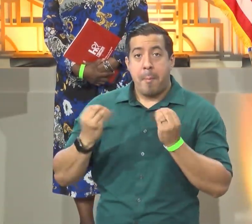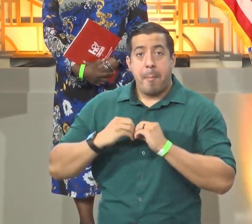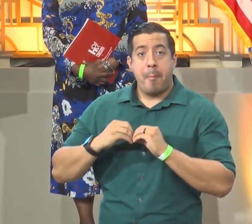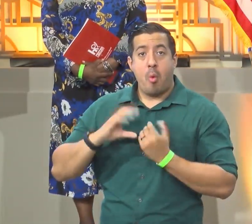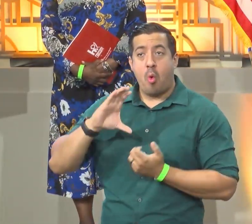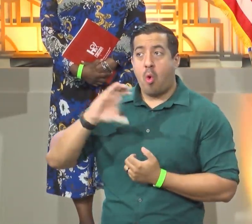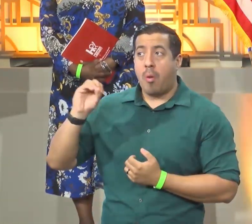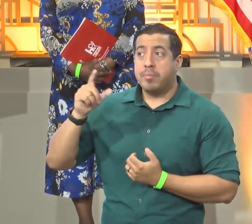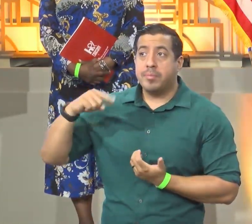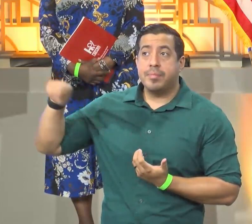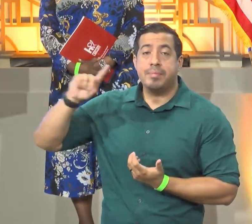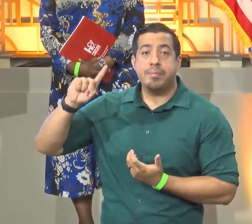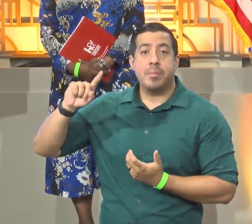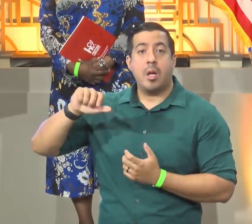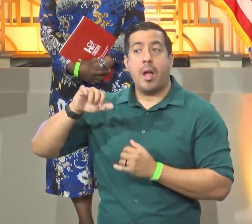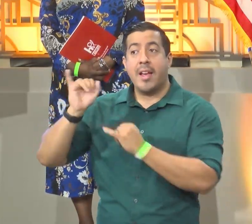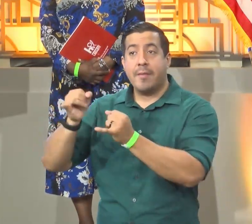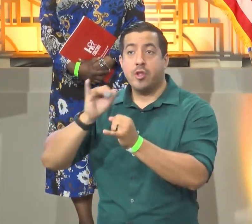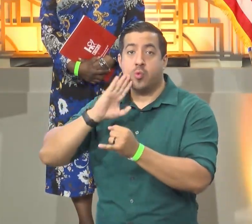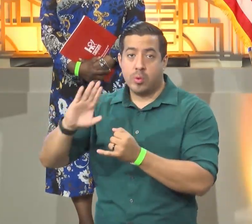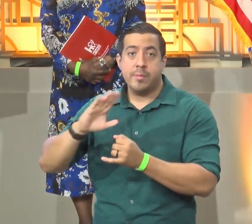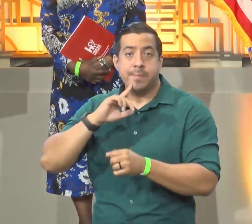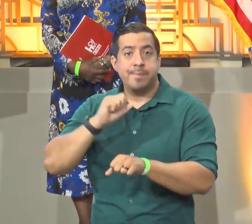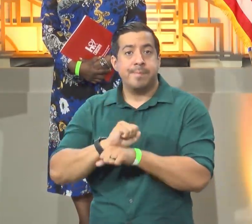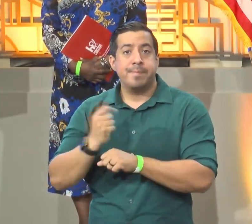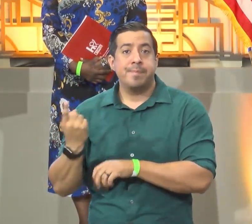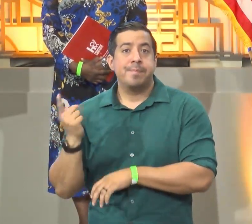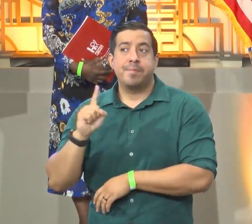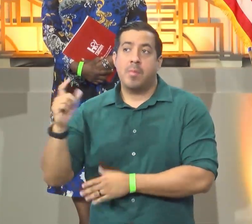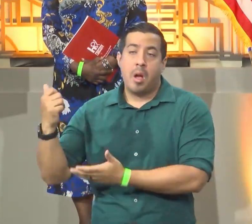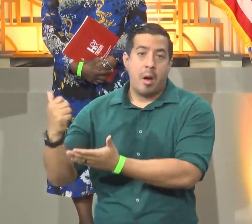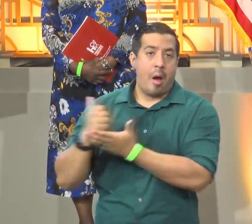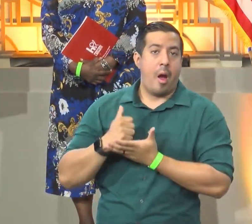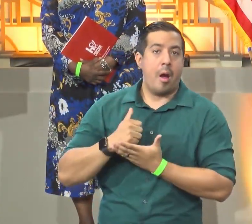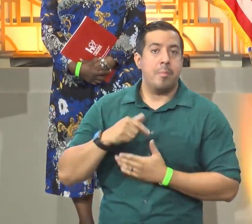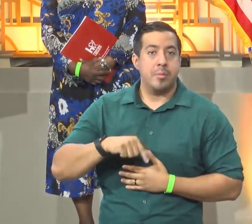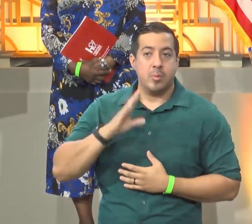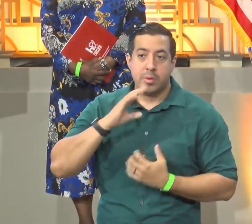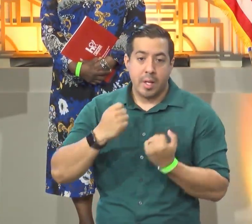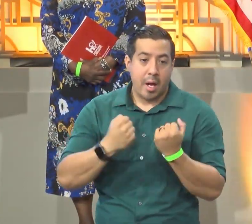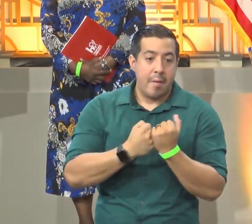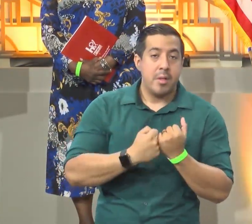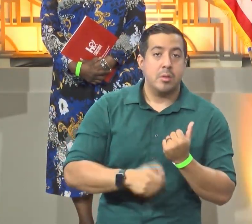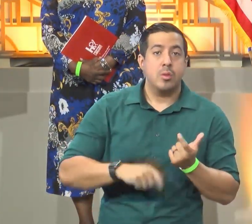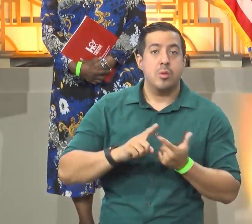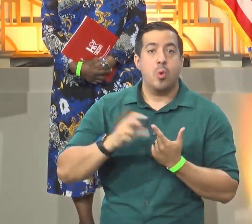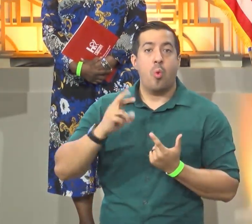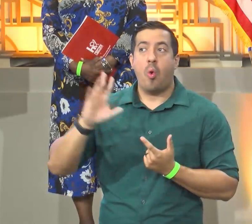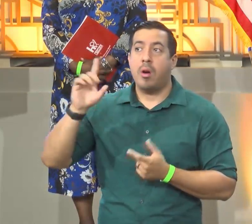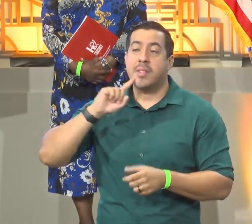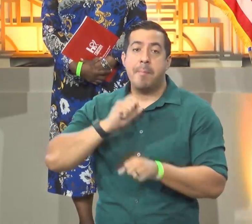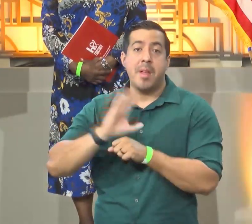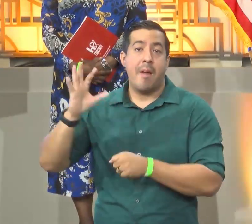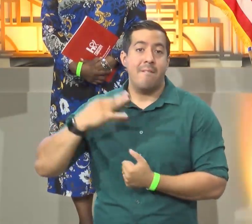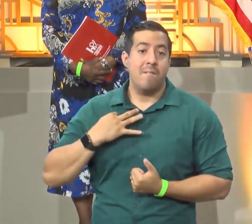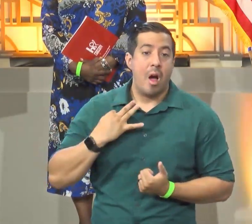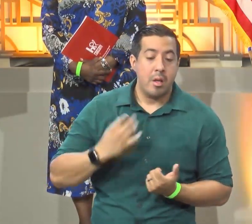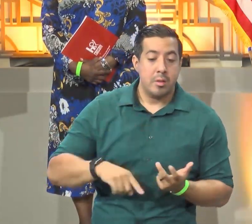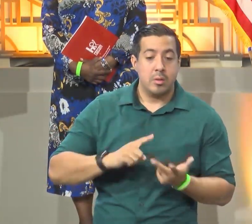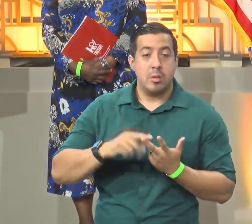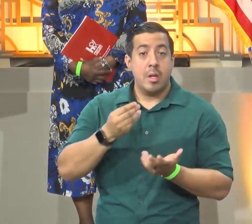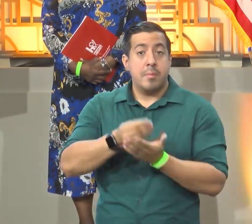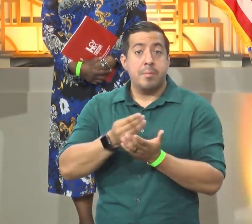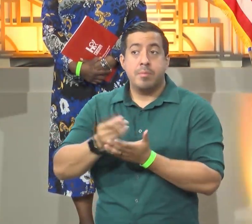philanthropic organizations, and individuals will step up to advance the blueprint through advocacy and commitment of volunteer,